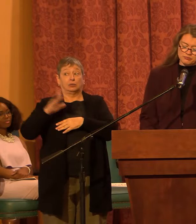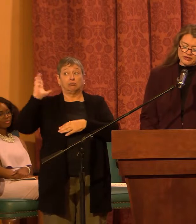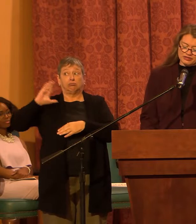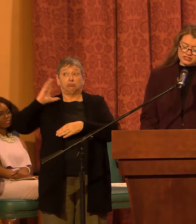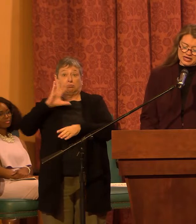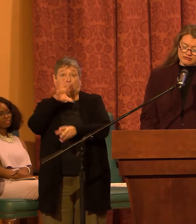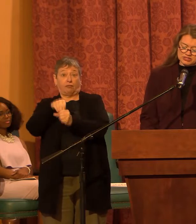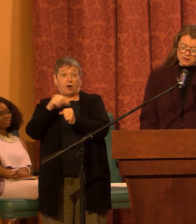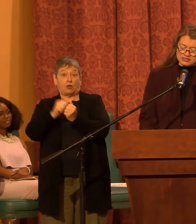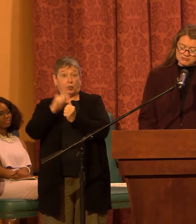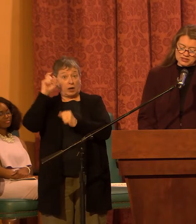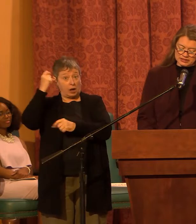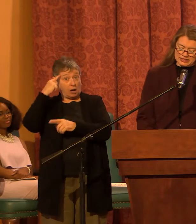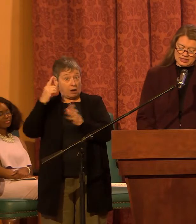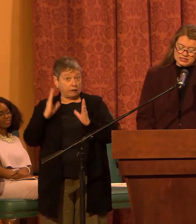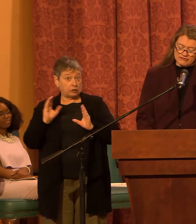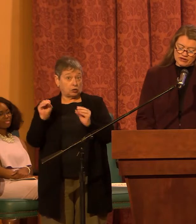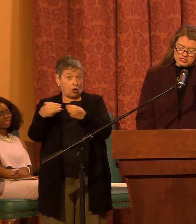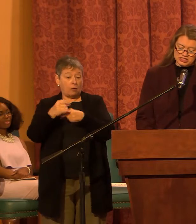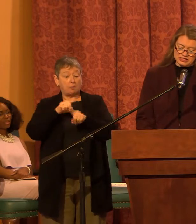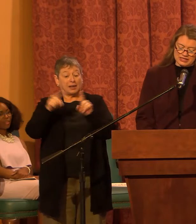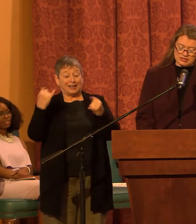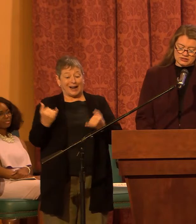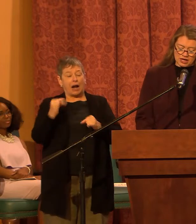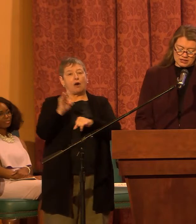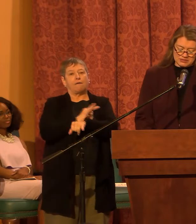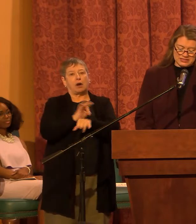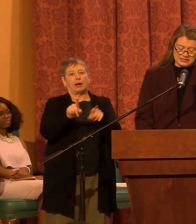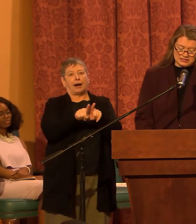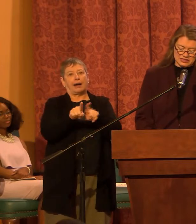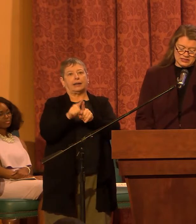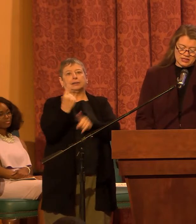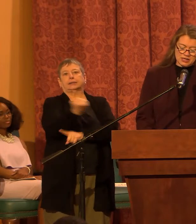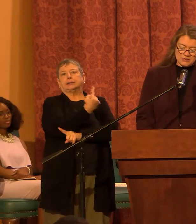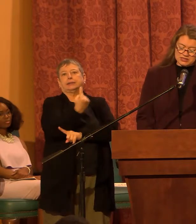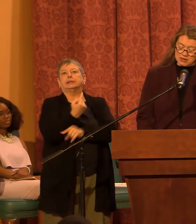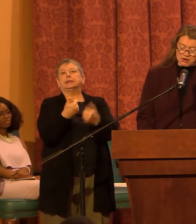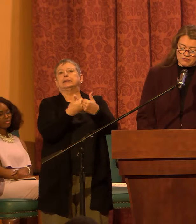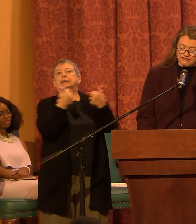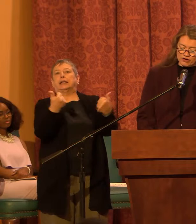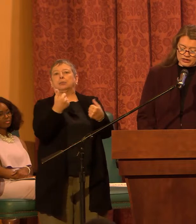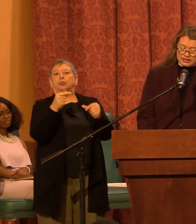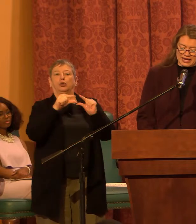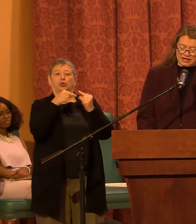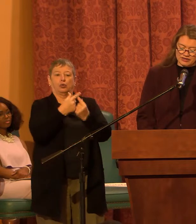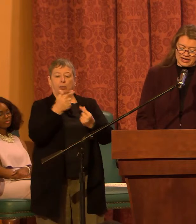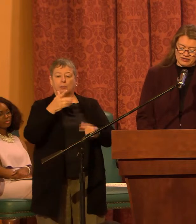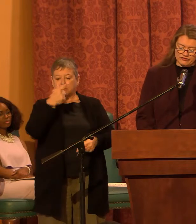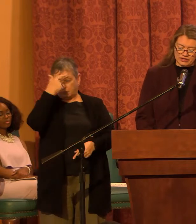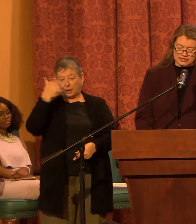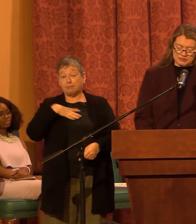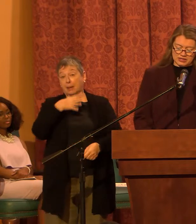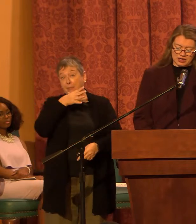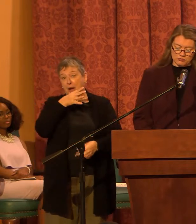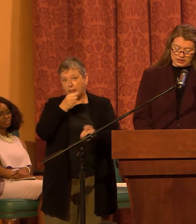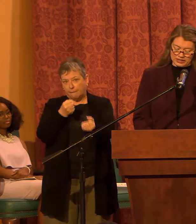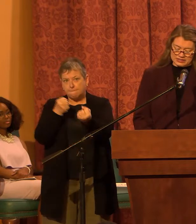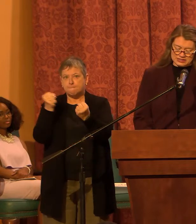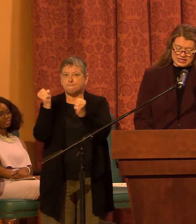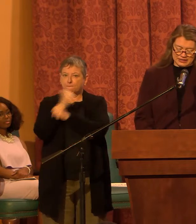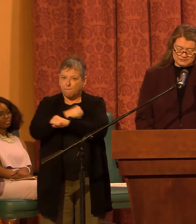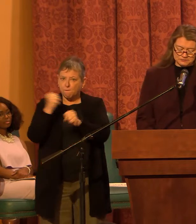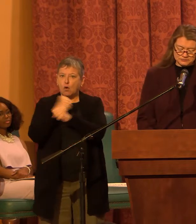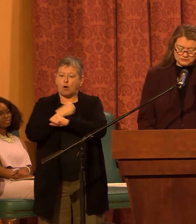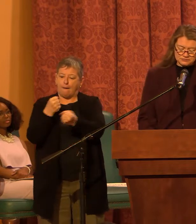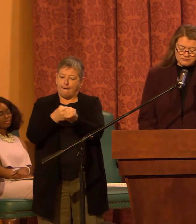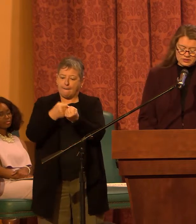now has the privilege and responsibility to function as an autonomous entity because my mom fought and advocated for it to become what it